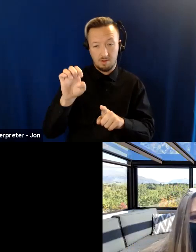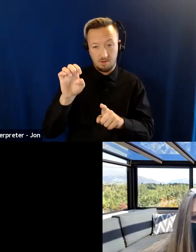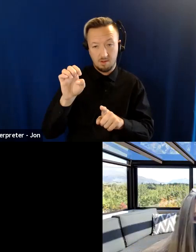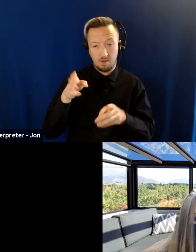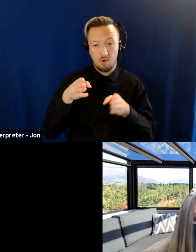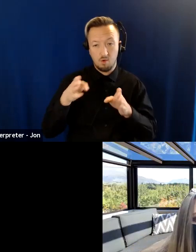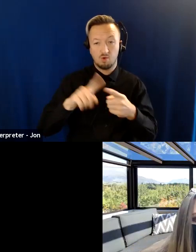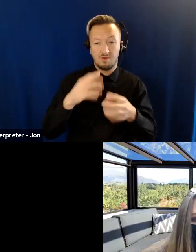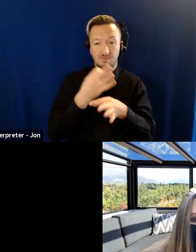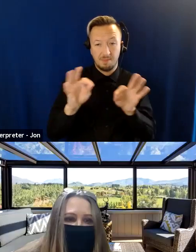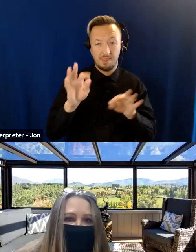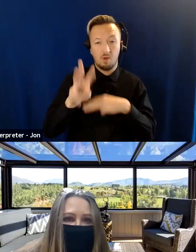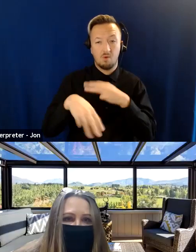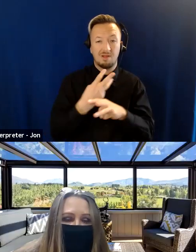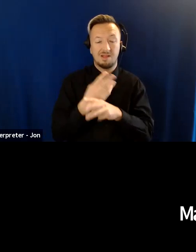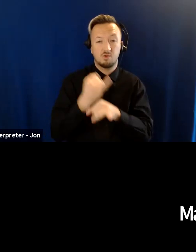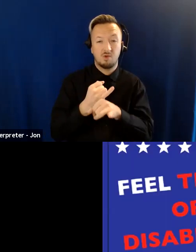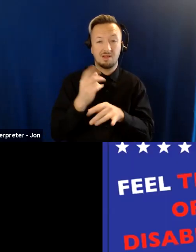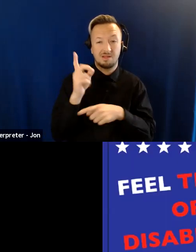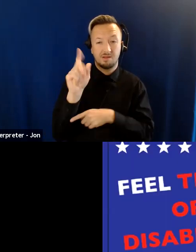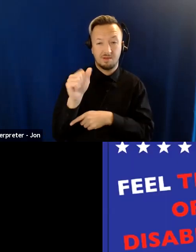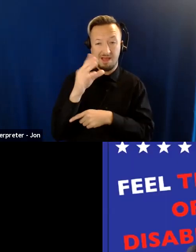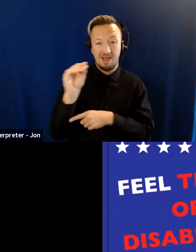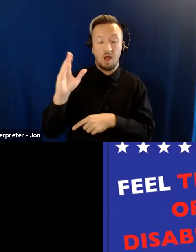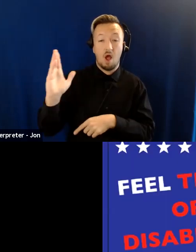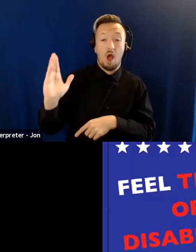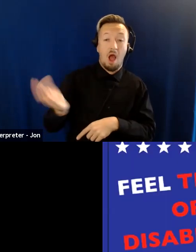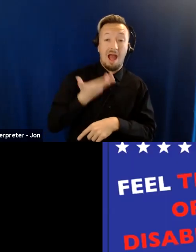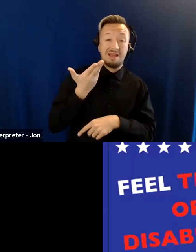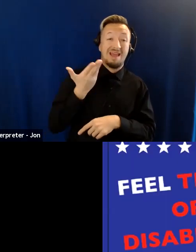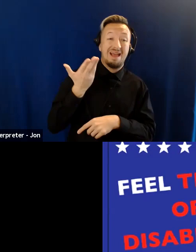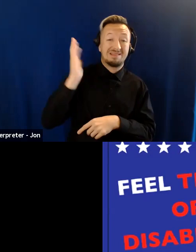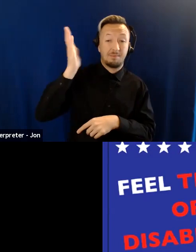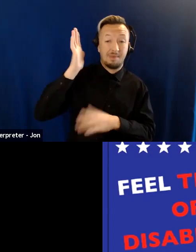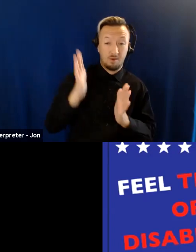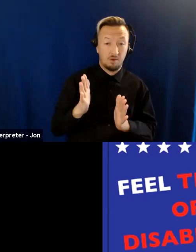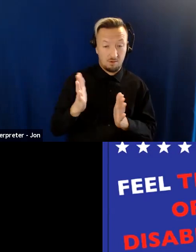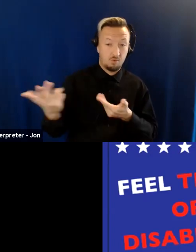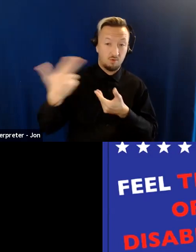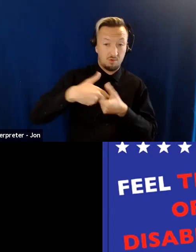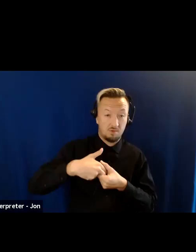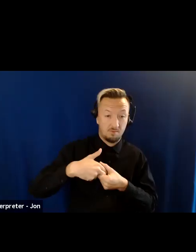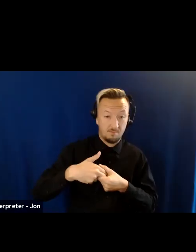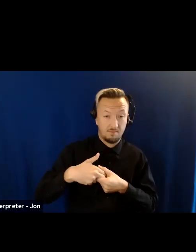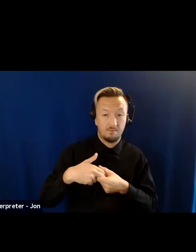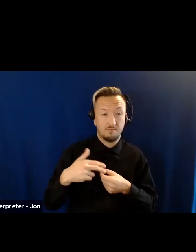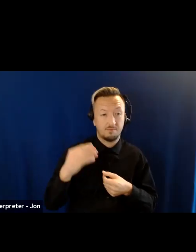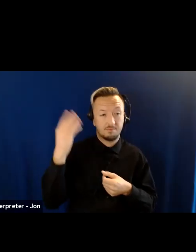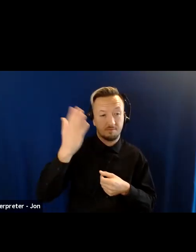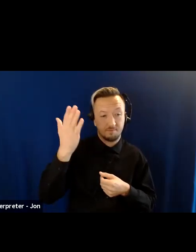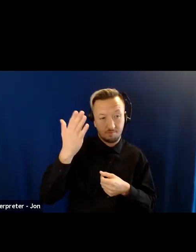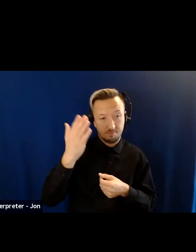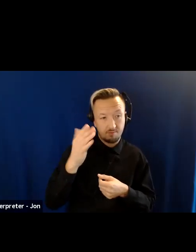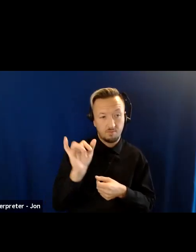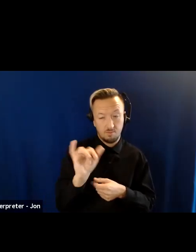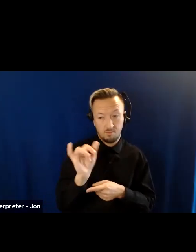World Institute on Disability, and our guest speaker, who is not on our initial agenda, that is joining us today as well to speak a bit more on